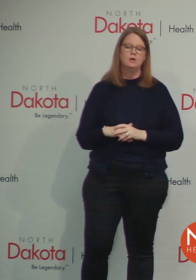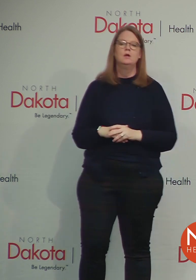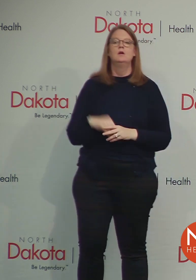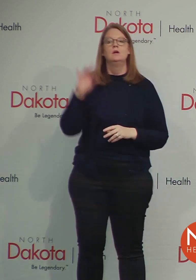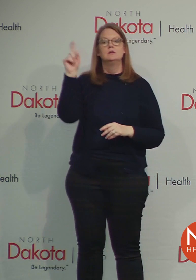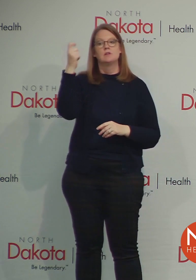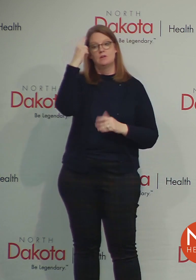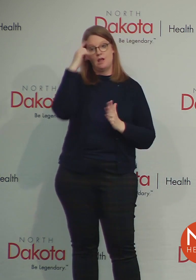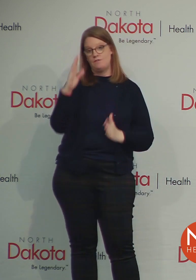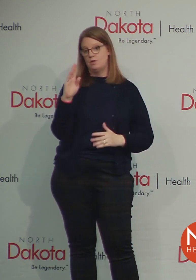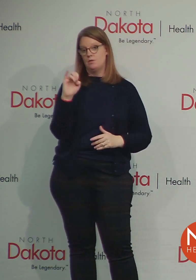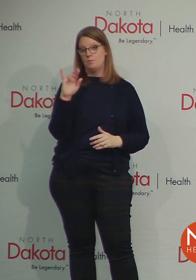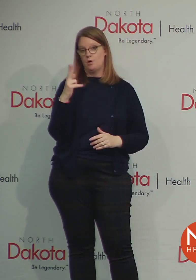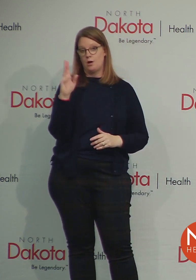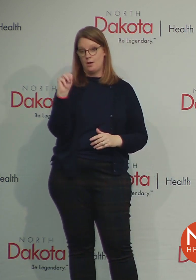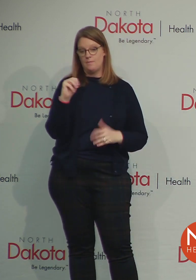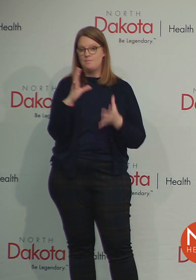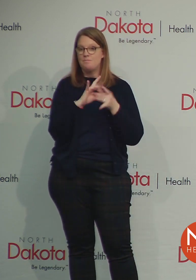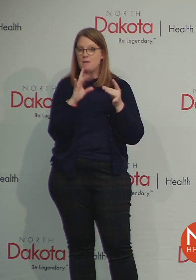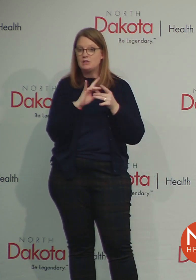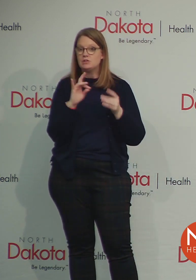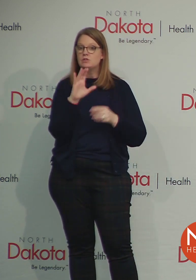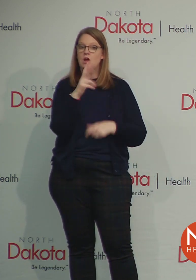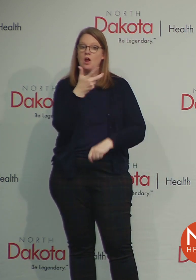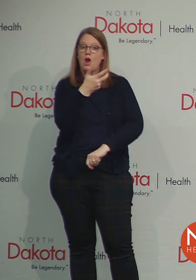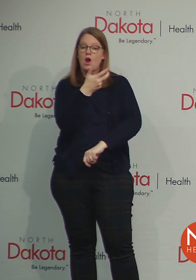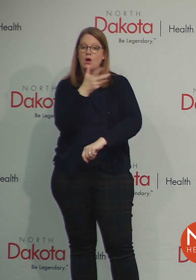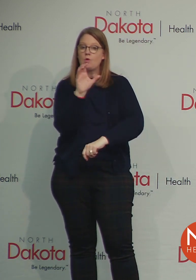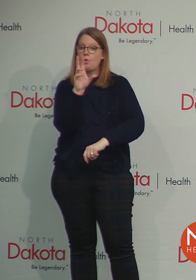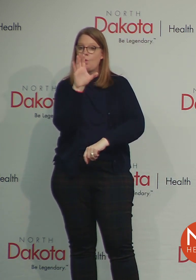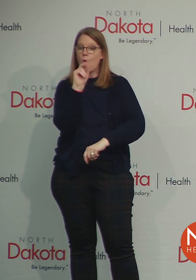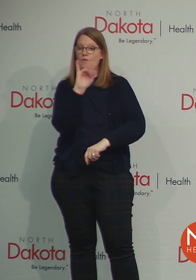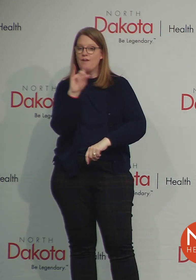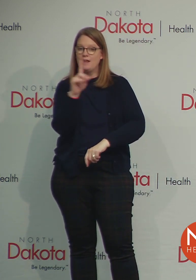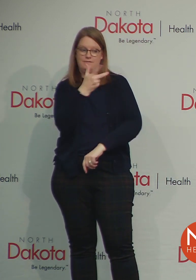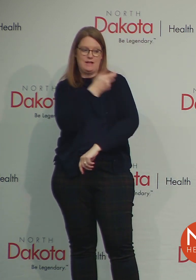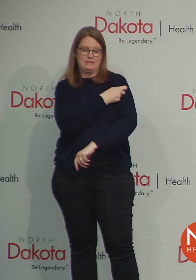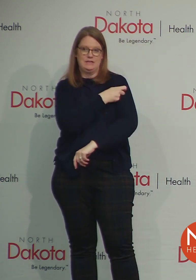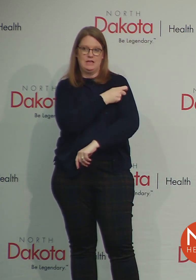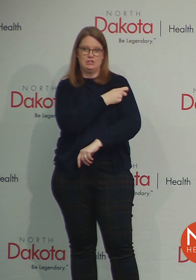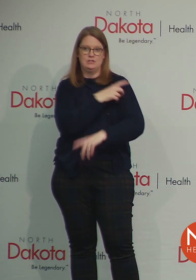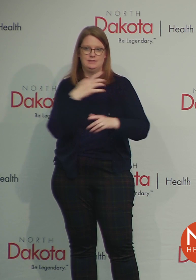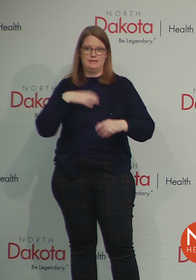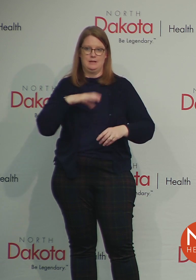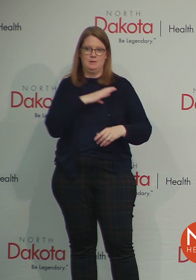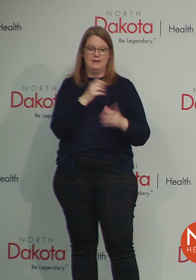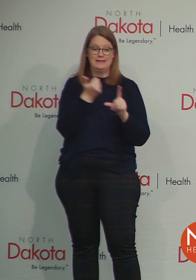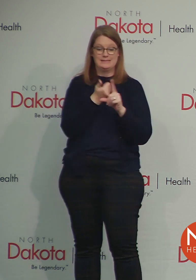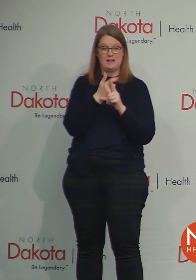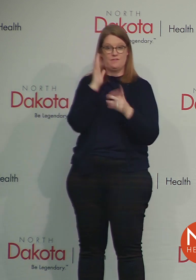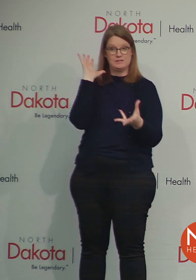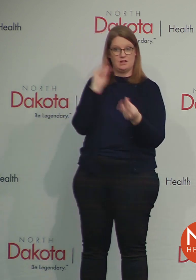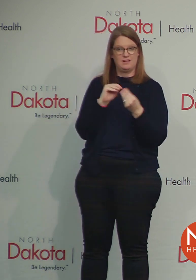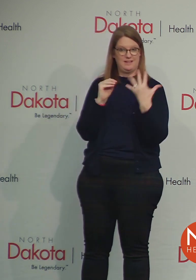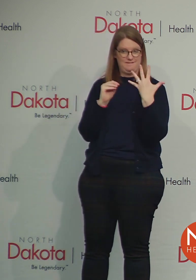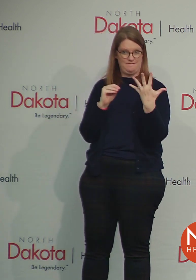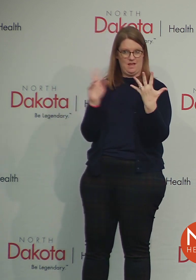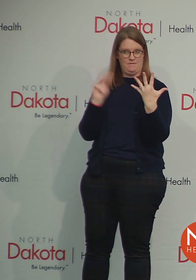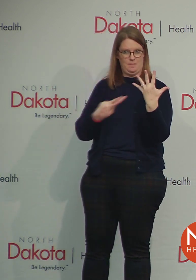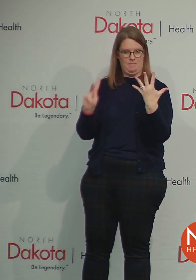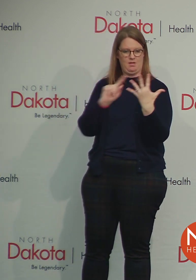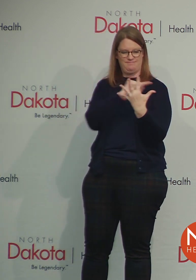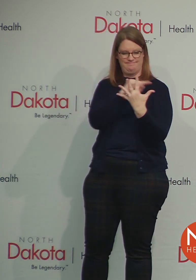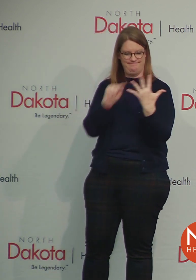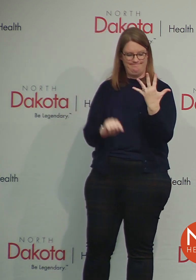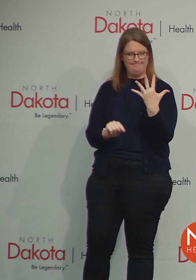Governor Burgum mentioned our COVID Vaccination Ethics Committee, which is made up of 5 individuals who are